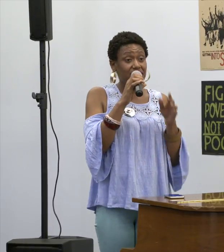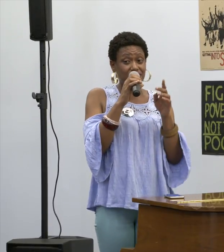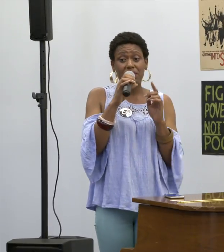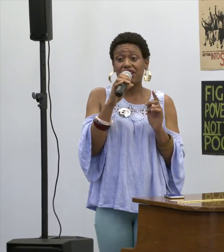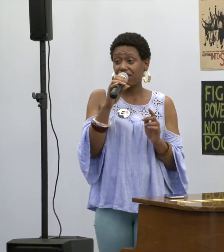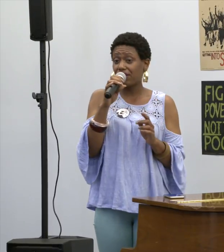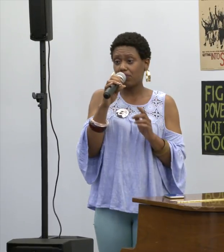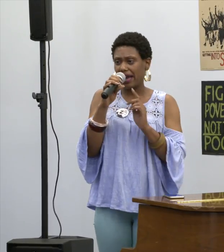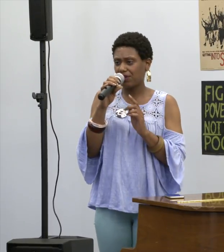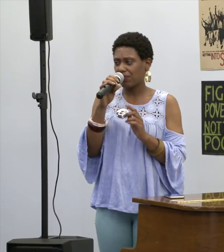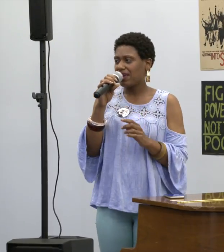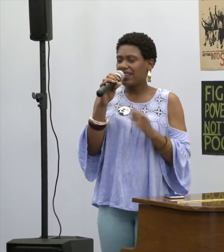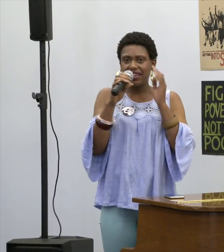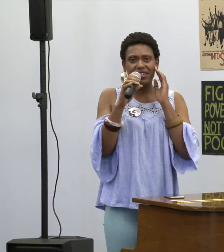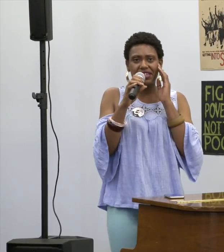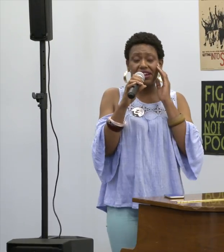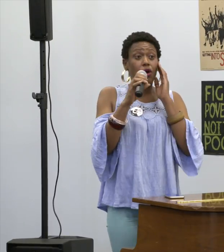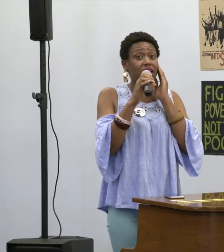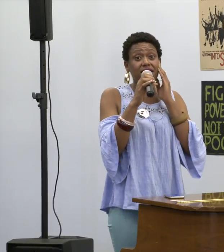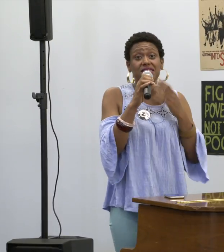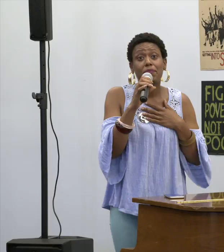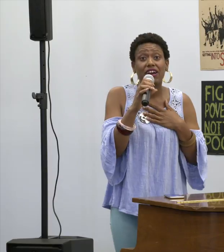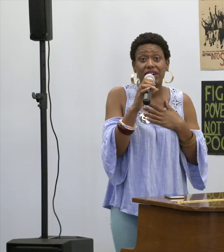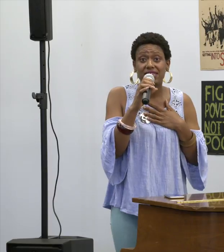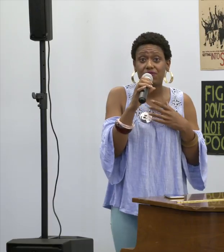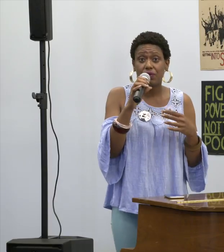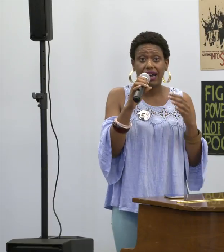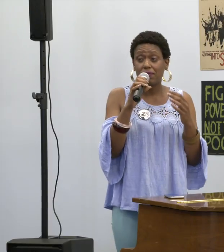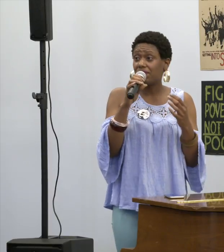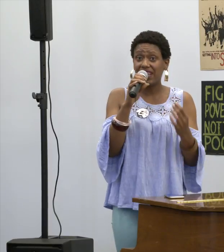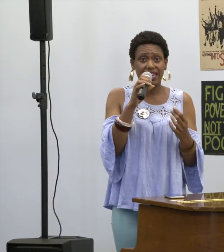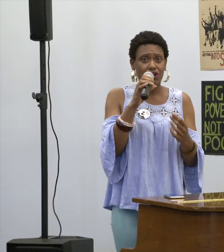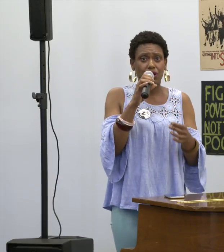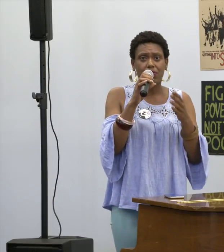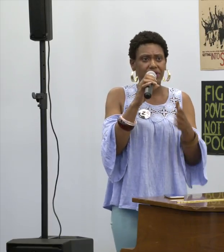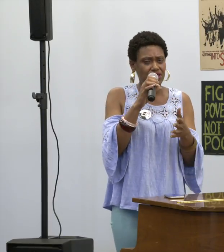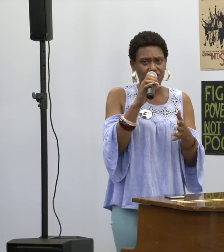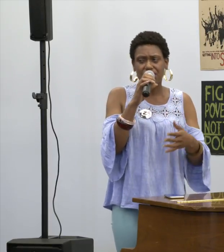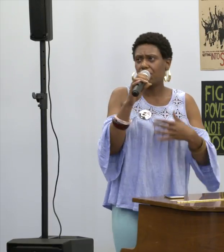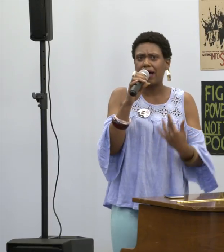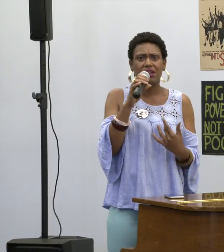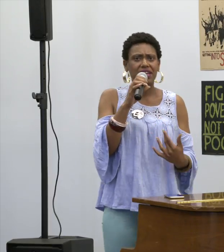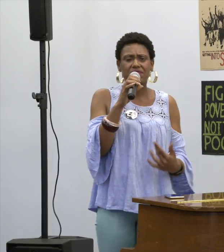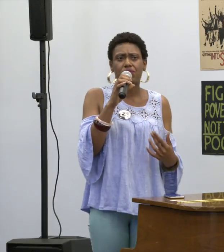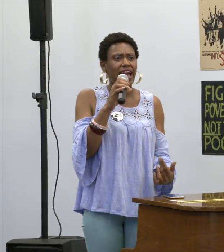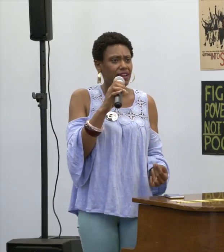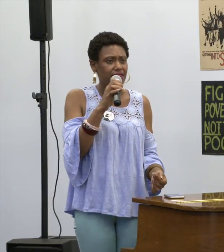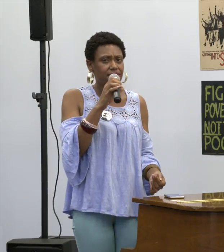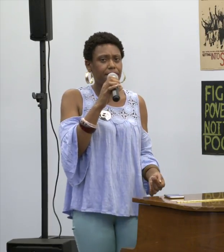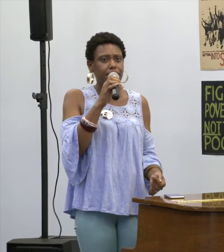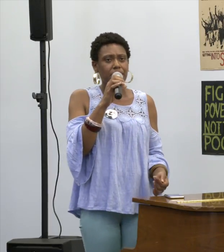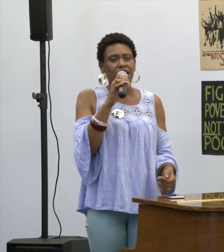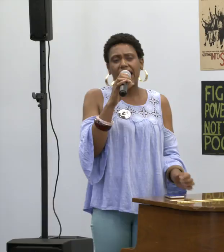people that needed to be encouraged by you, that needed to hear, oh my goodness, I'm not crazy for what I'm thinking or what I'm researching or what I believe is